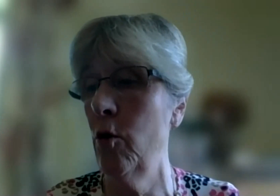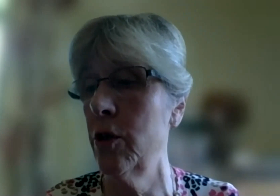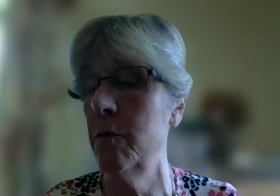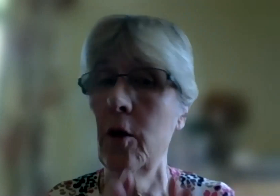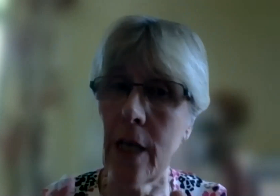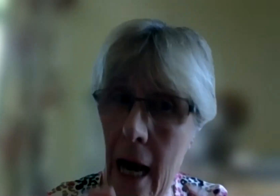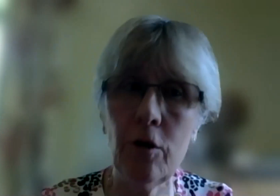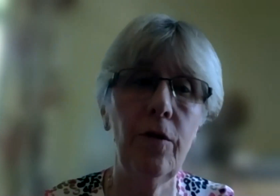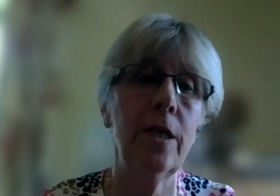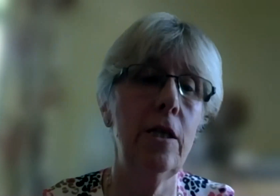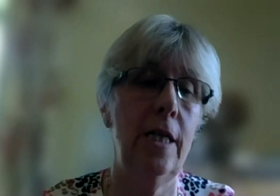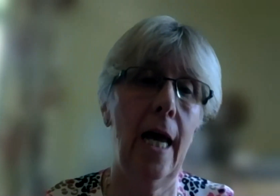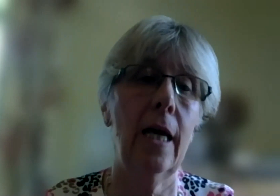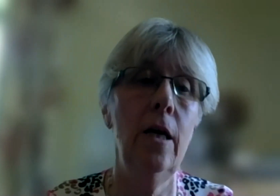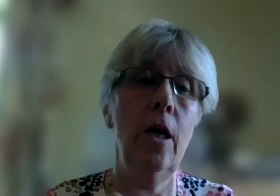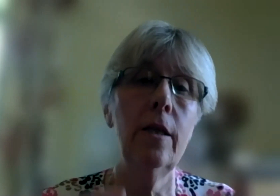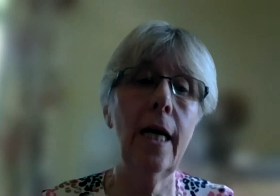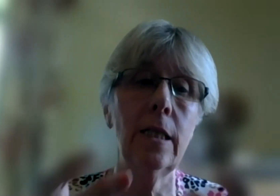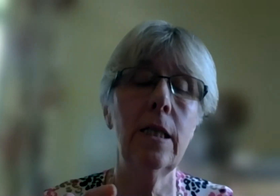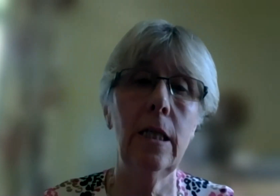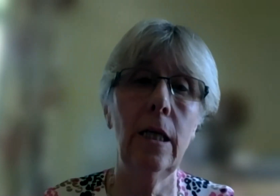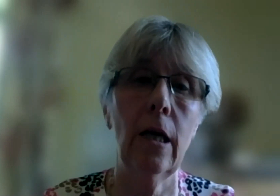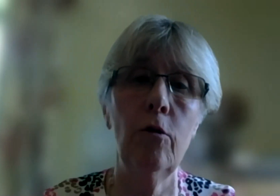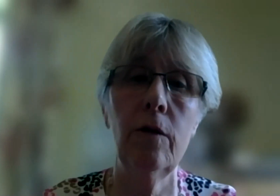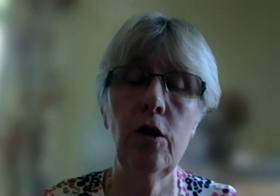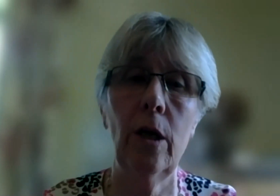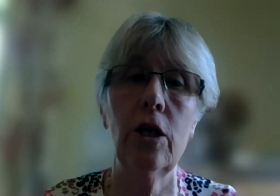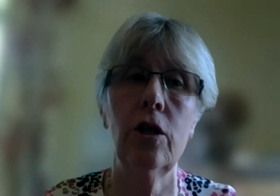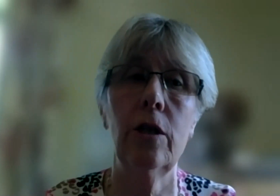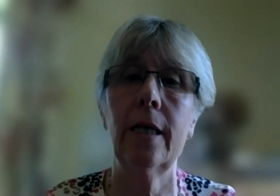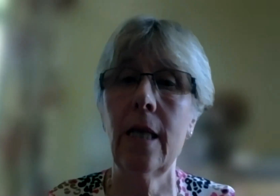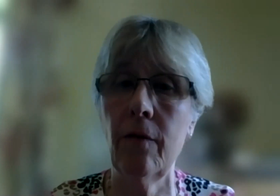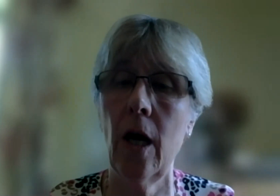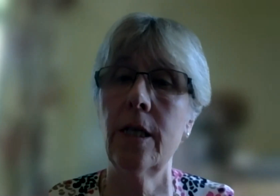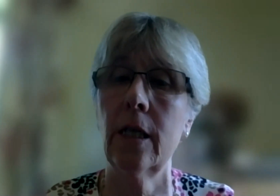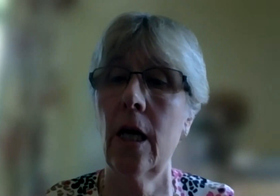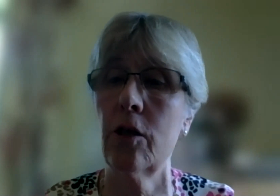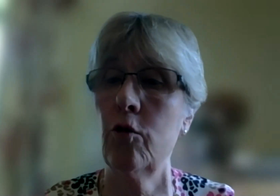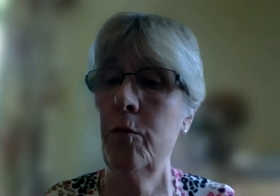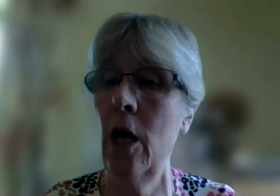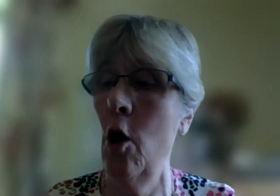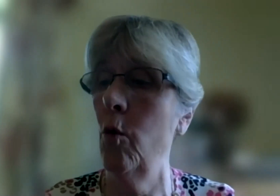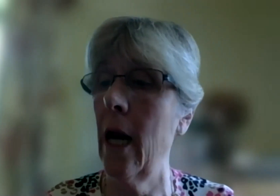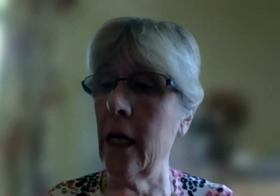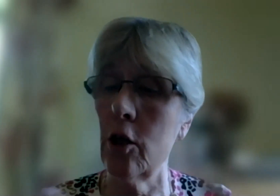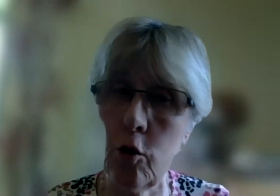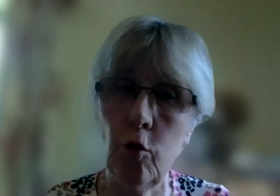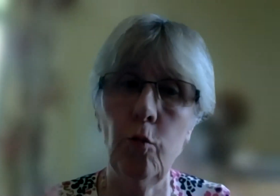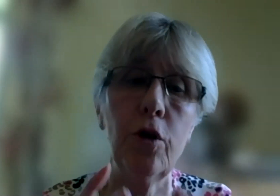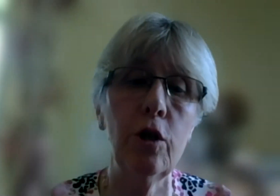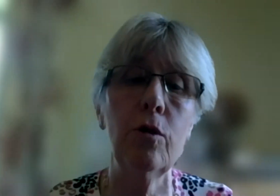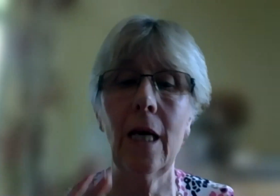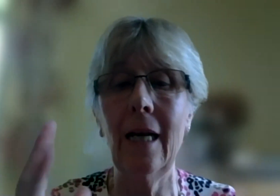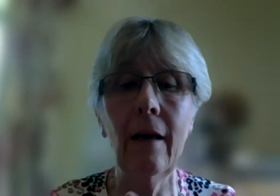really important, because out of this today, the IDDC Inclusive Education and Safeguarding Task Groups would like